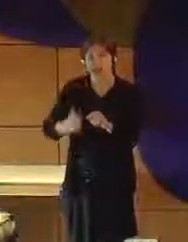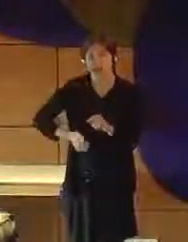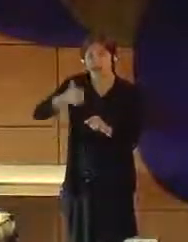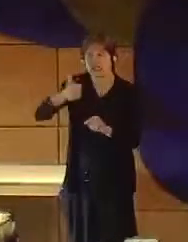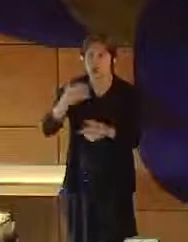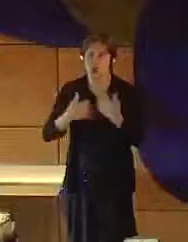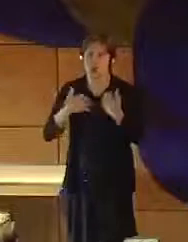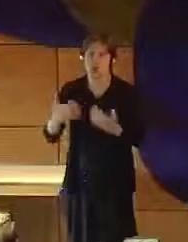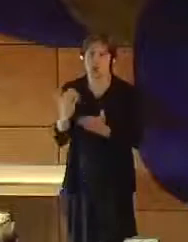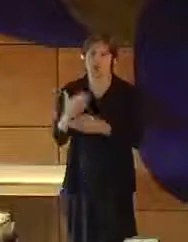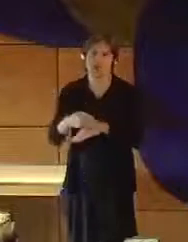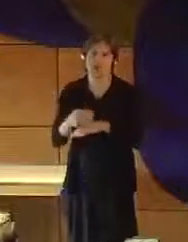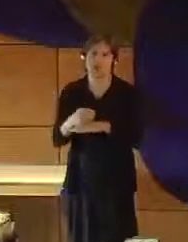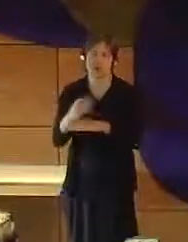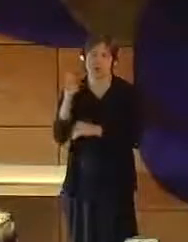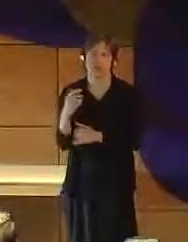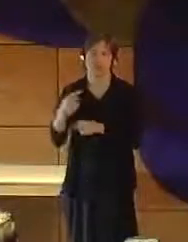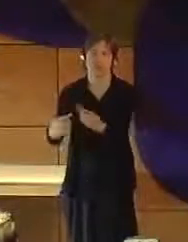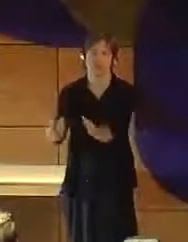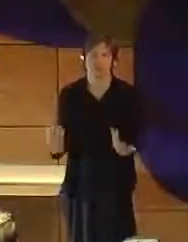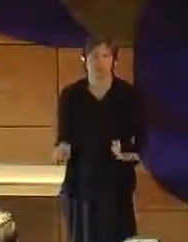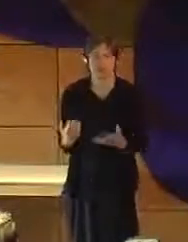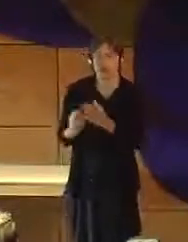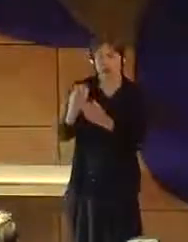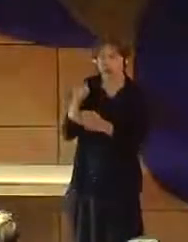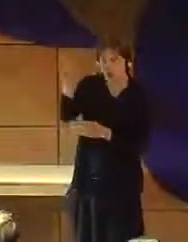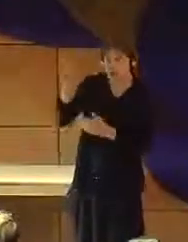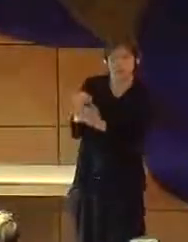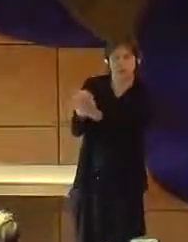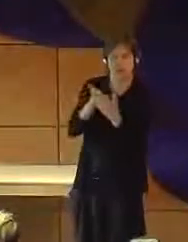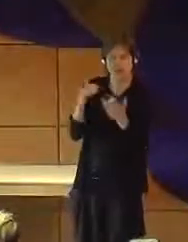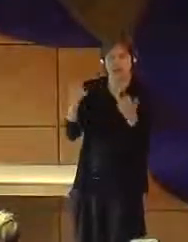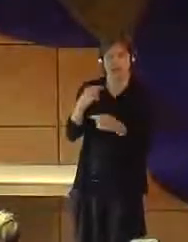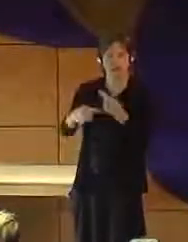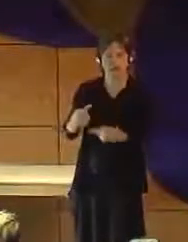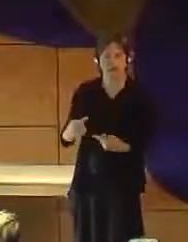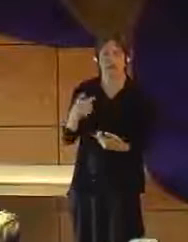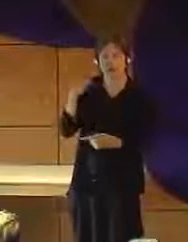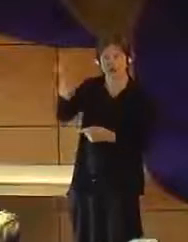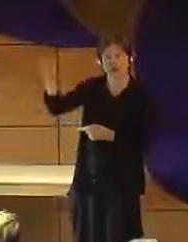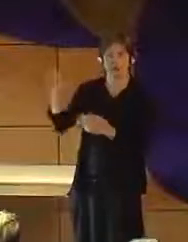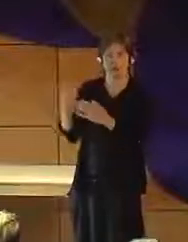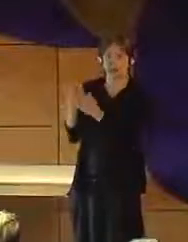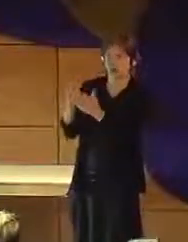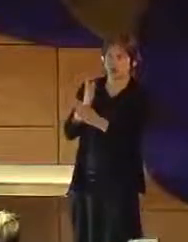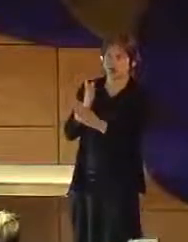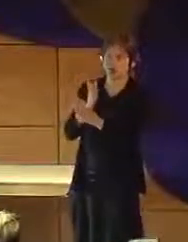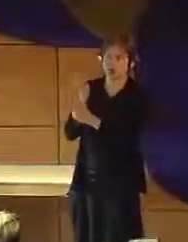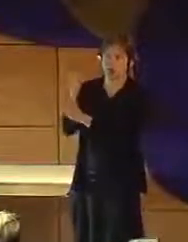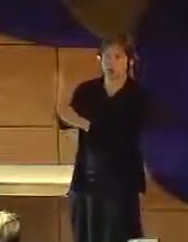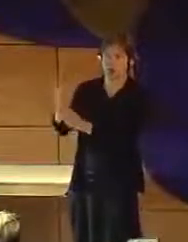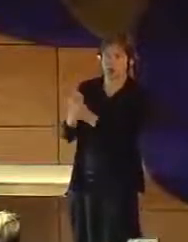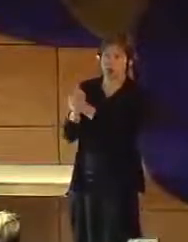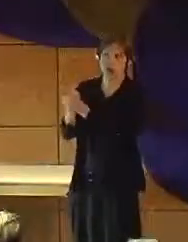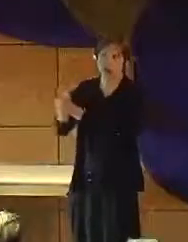is the right way to do it, and we generally follow that. But if you're outside of what nature does, then you would always say,